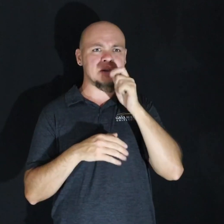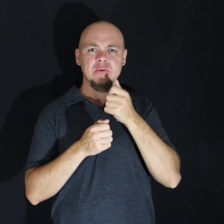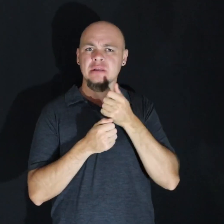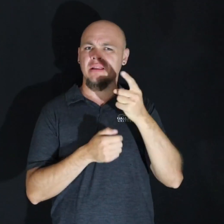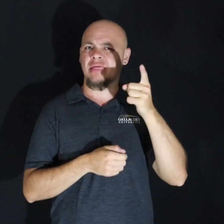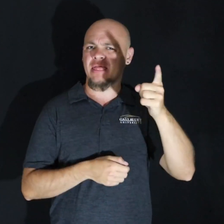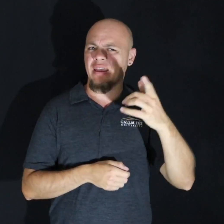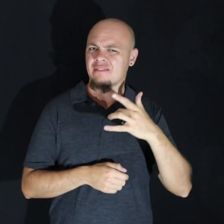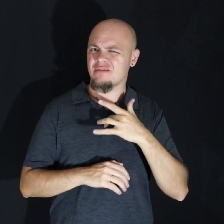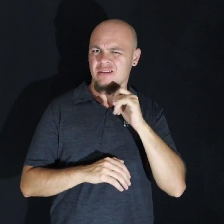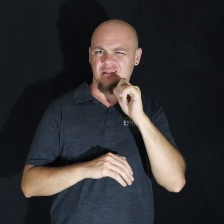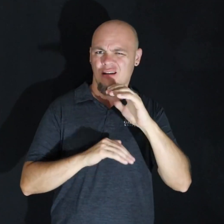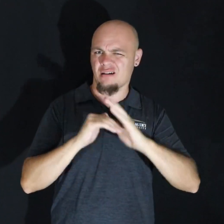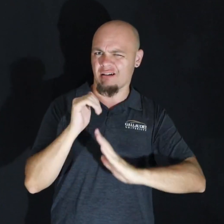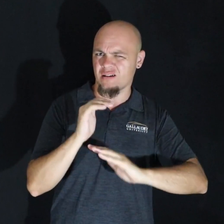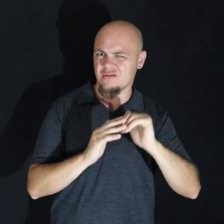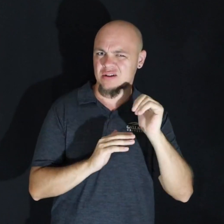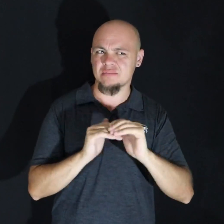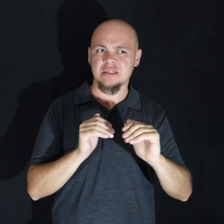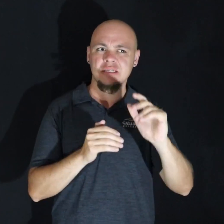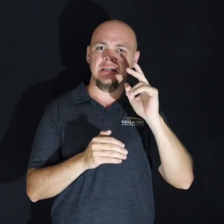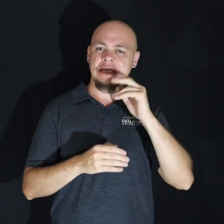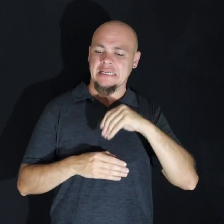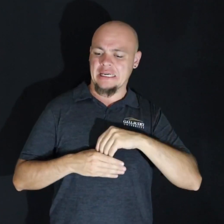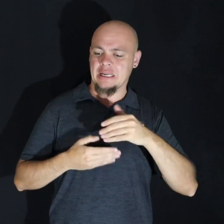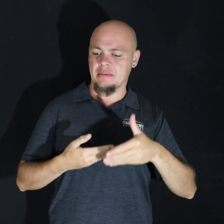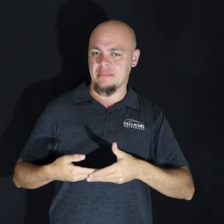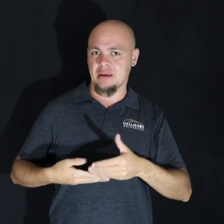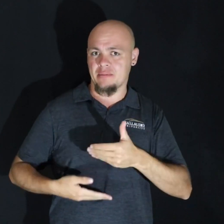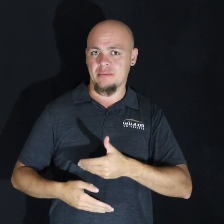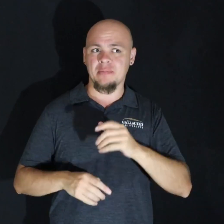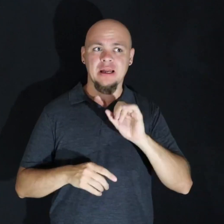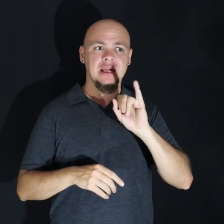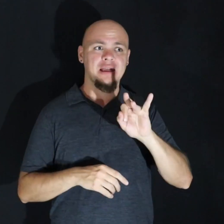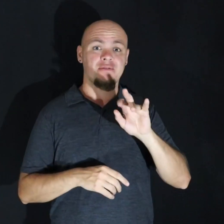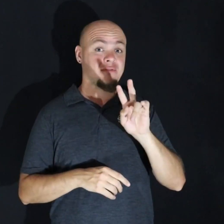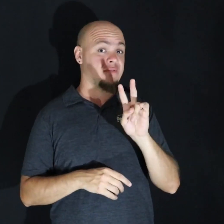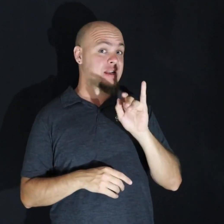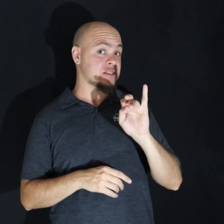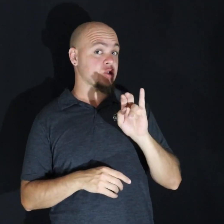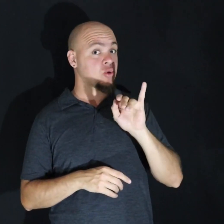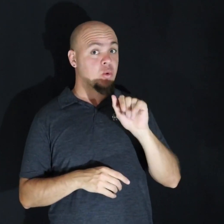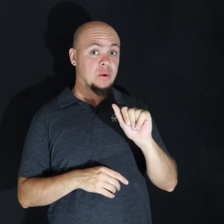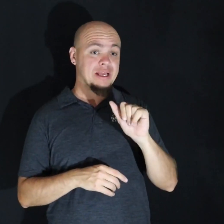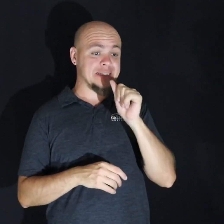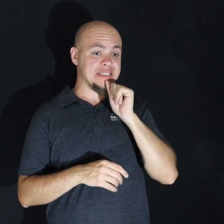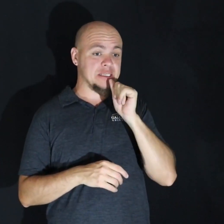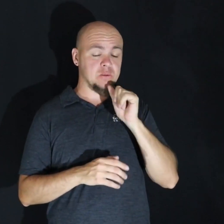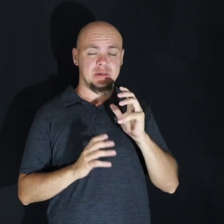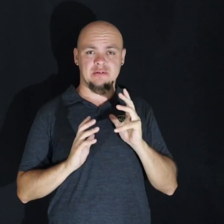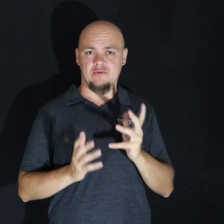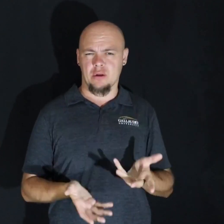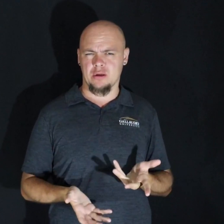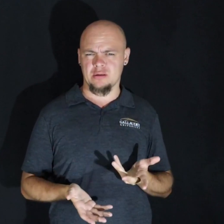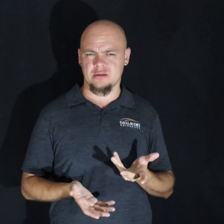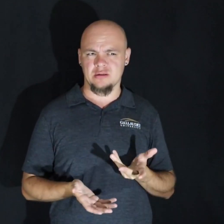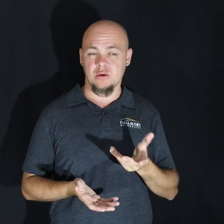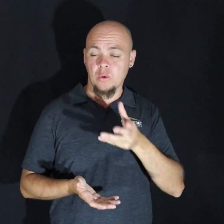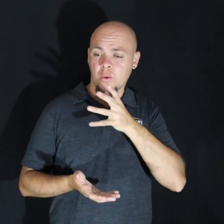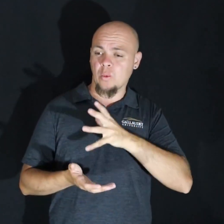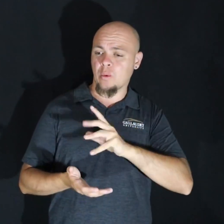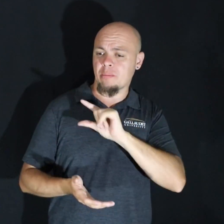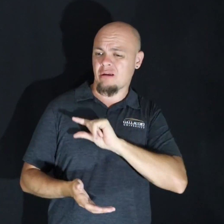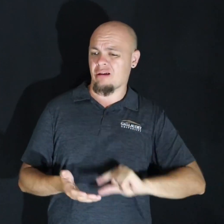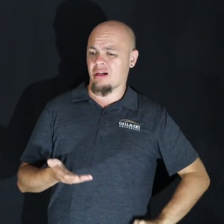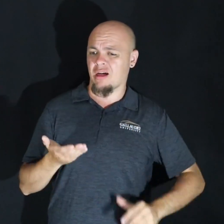them uncomfortable seeing it in a baby's mouth, but not if it's wrapped in Victoria's Secret. And divine woman knows